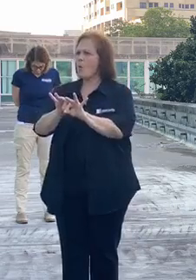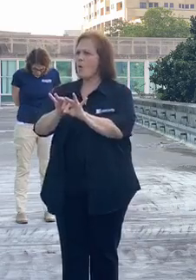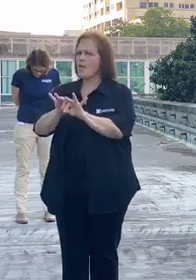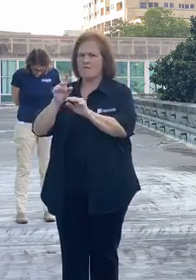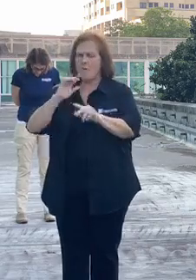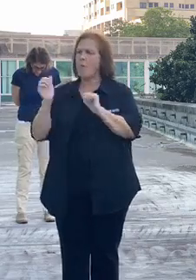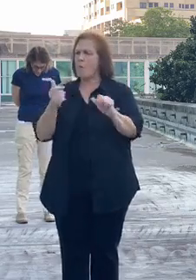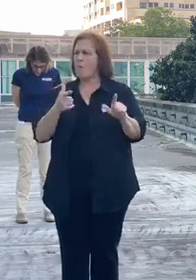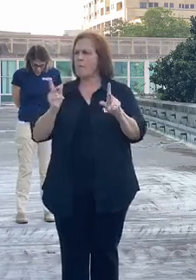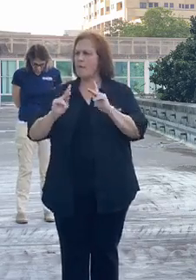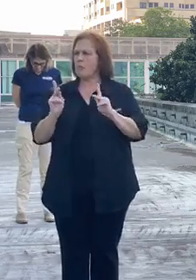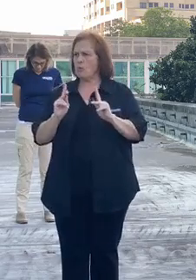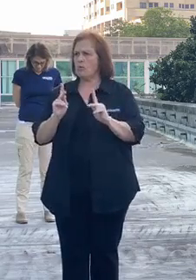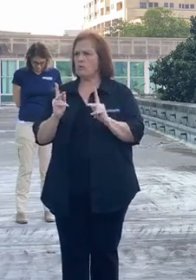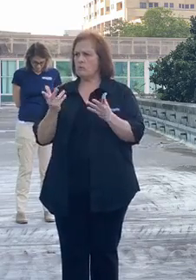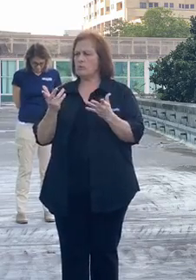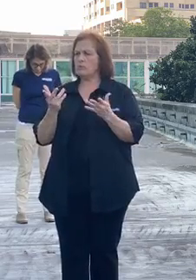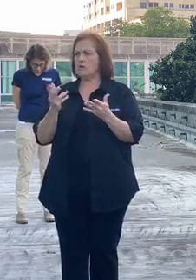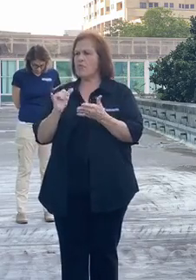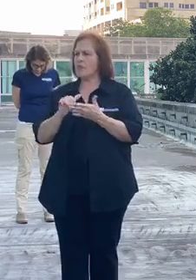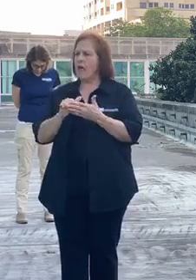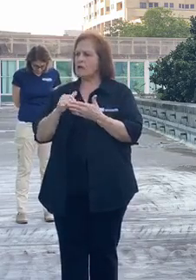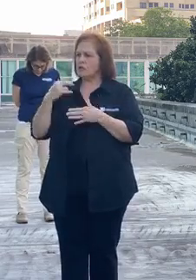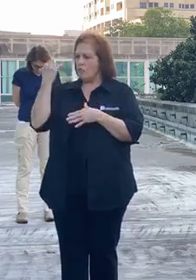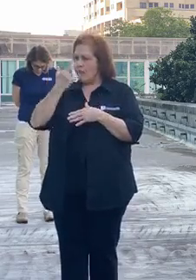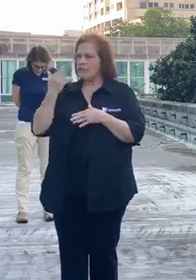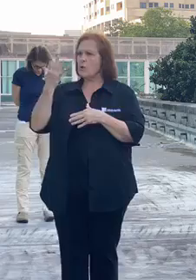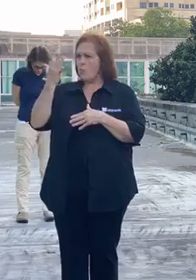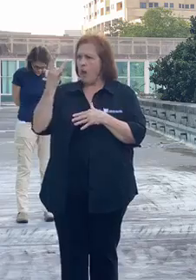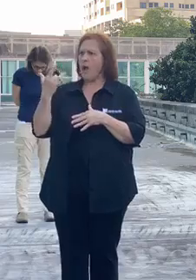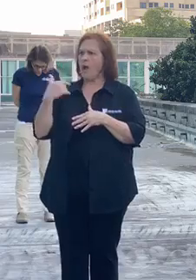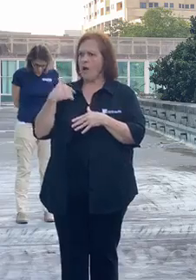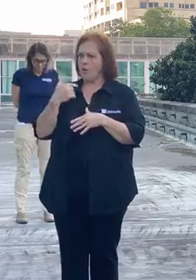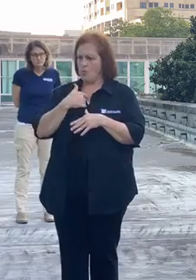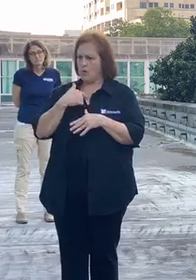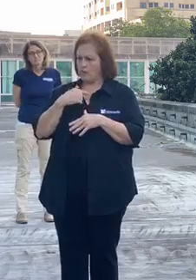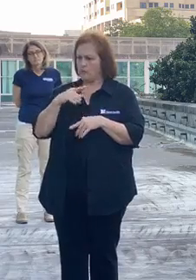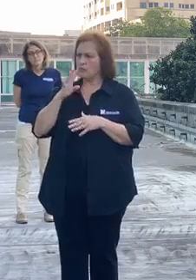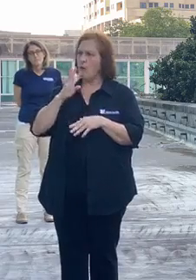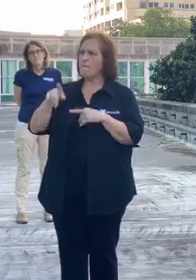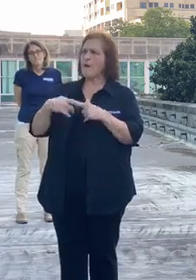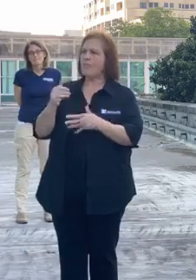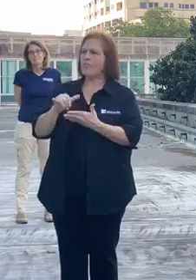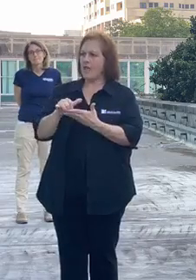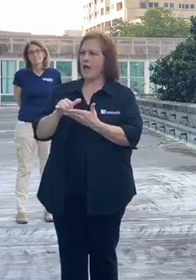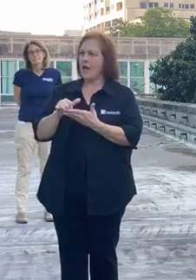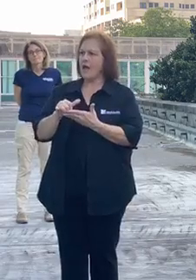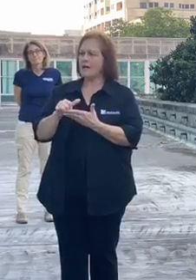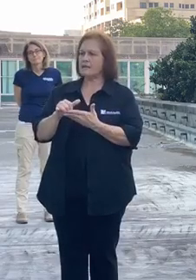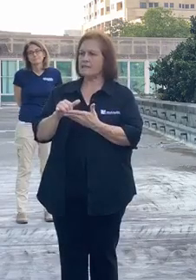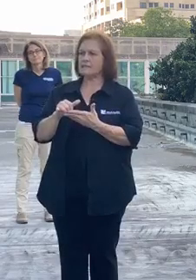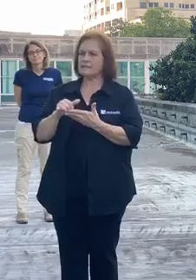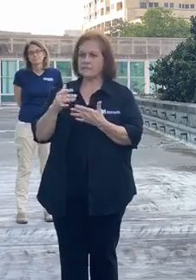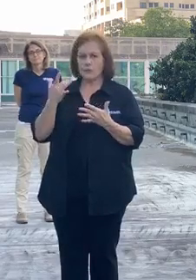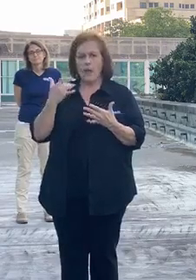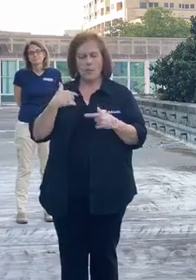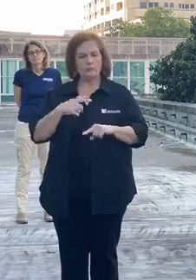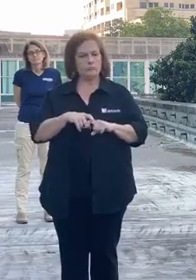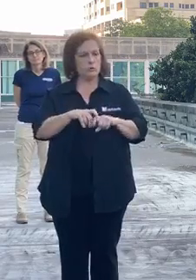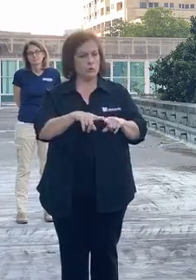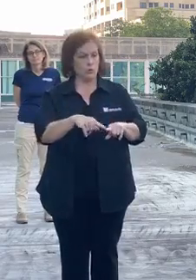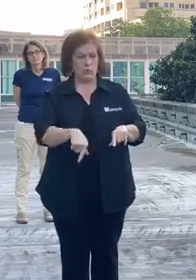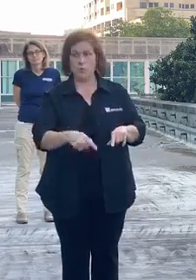for everybody. And that's a part of why we touched it in this press conference, kind of holding it until Thursday,